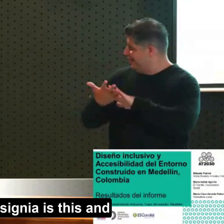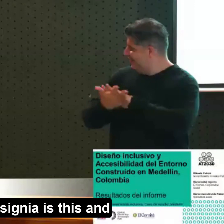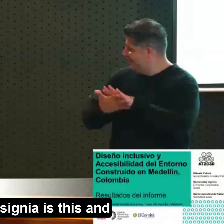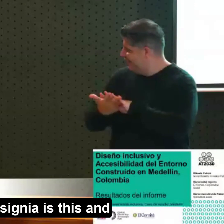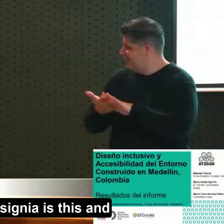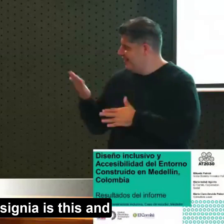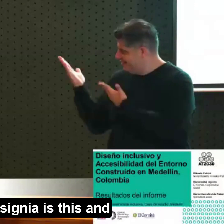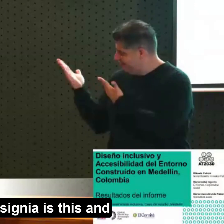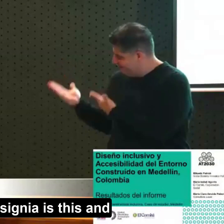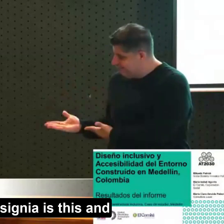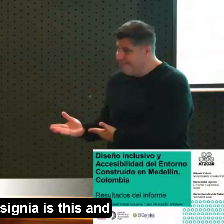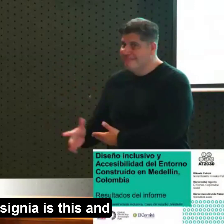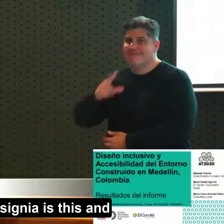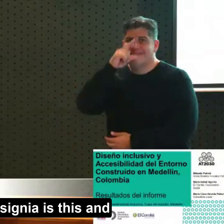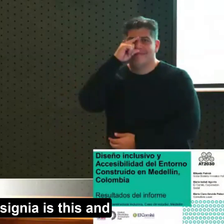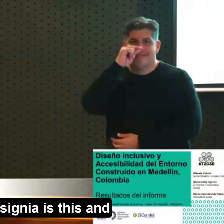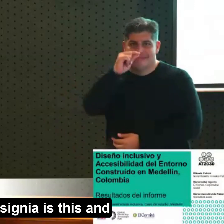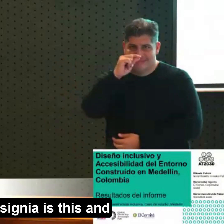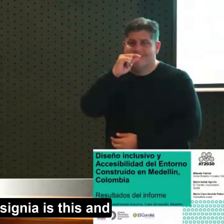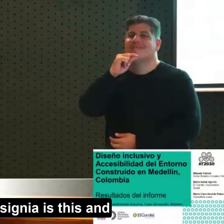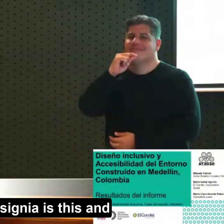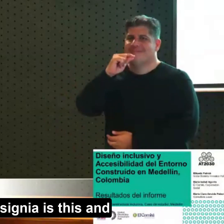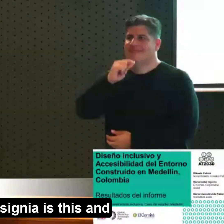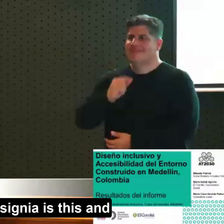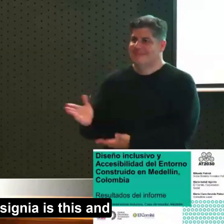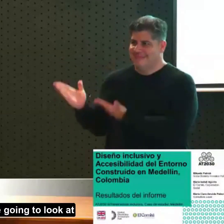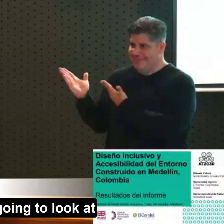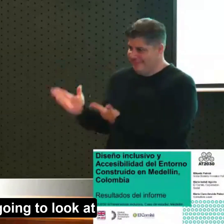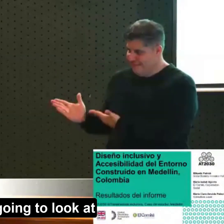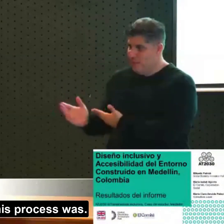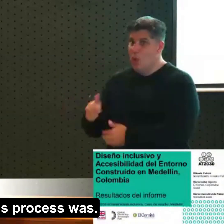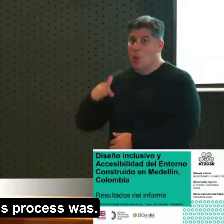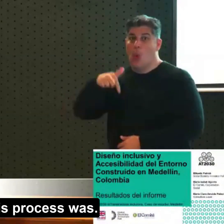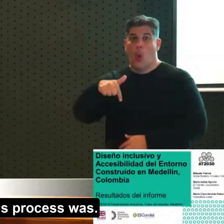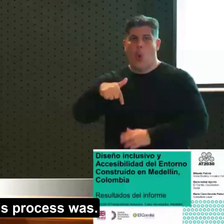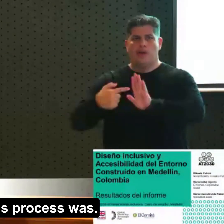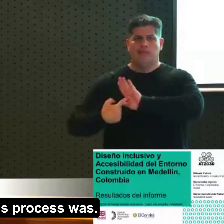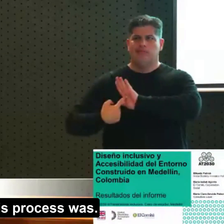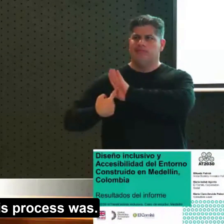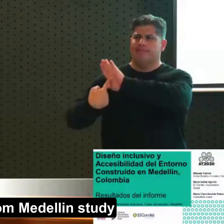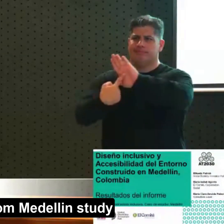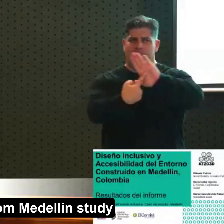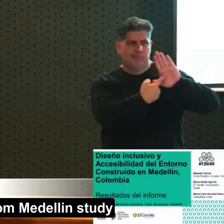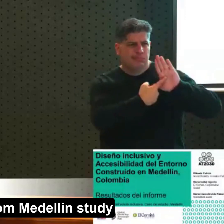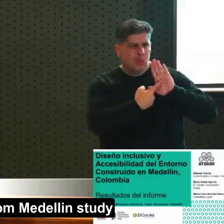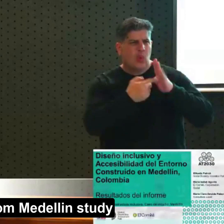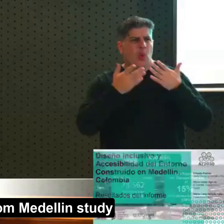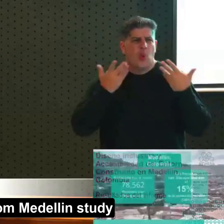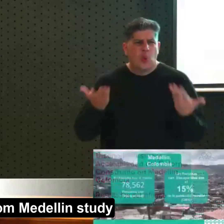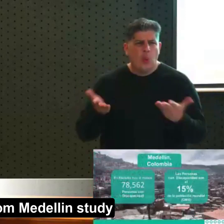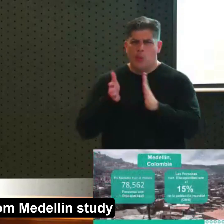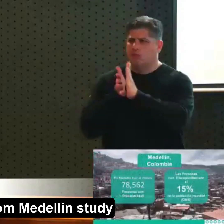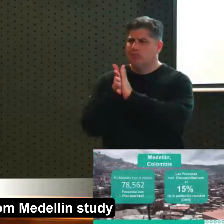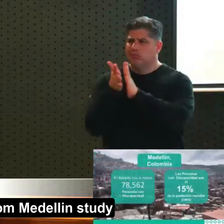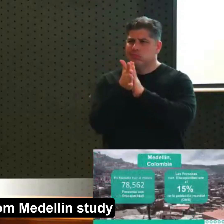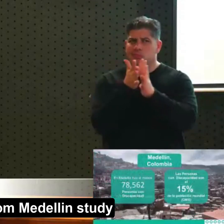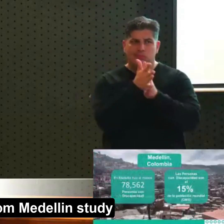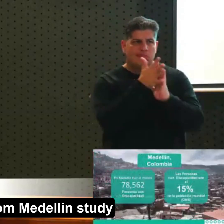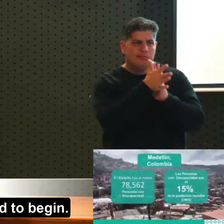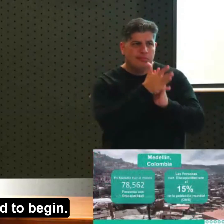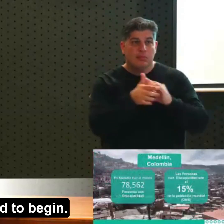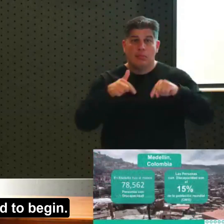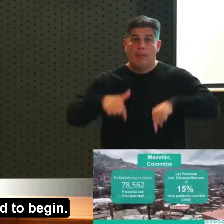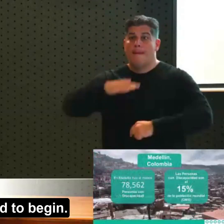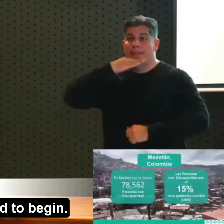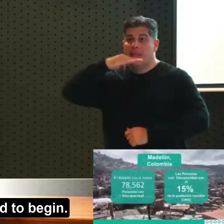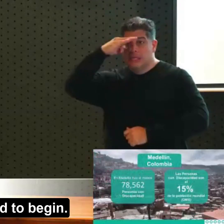it's my insignia is this, and we're going to look at how this process went, the Cosme Medellin